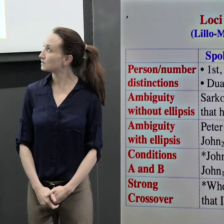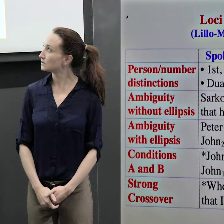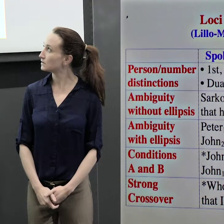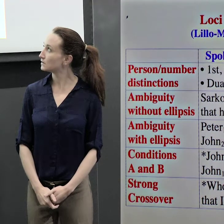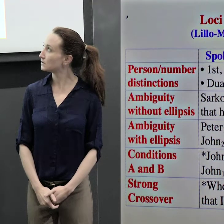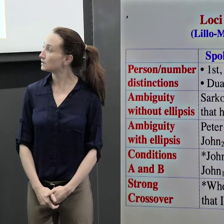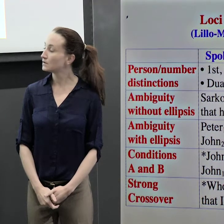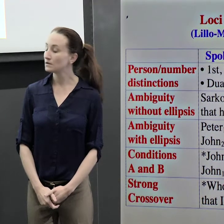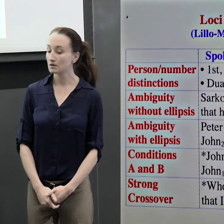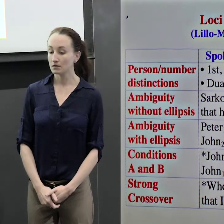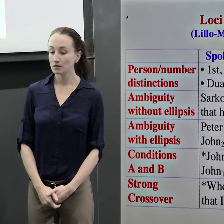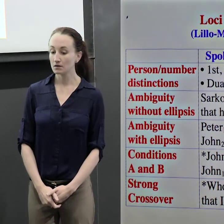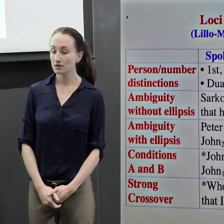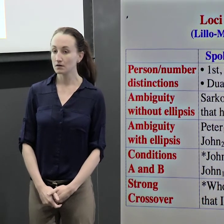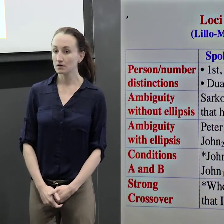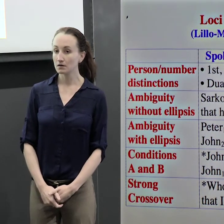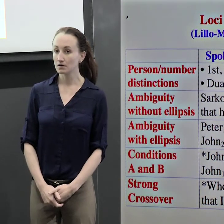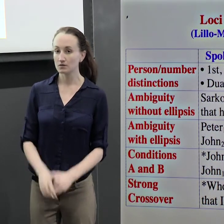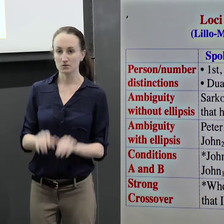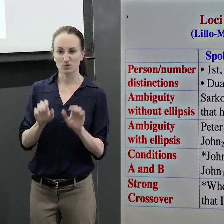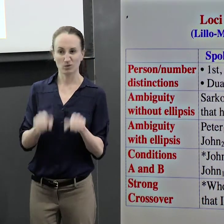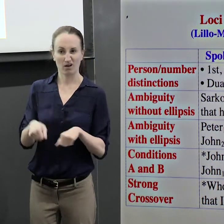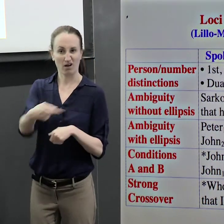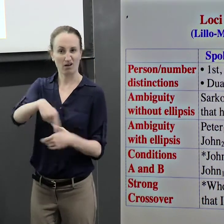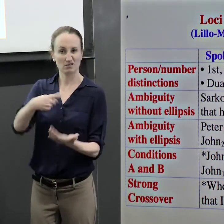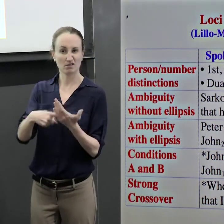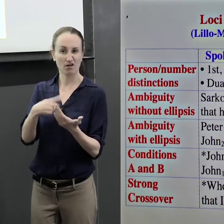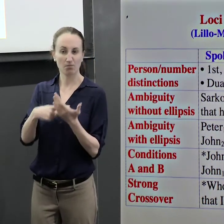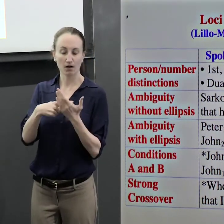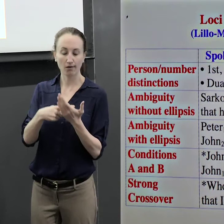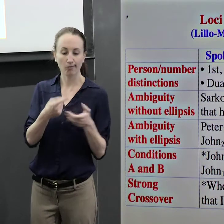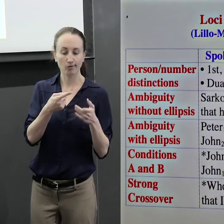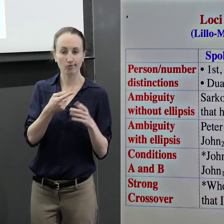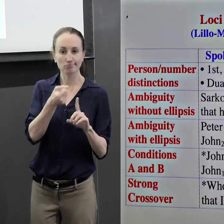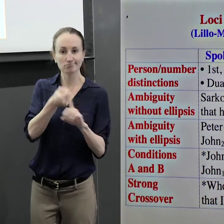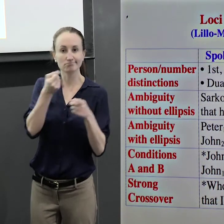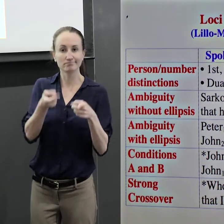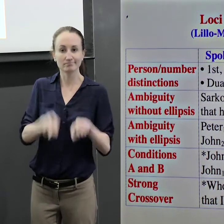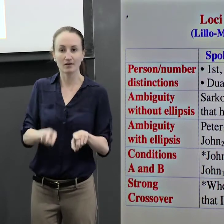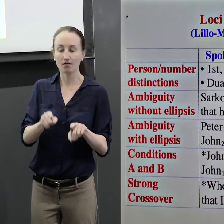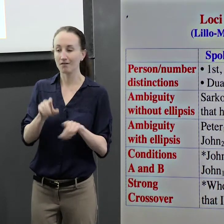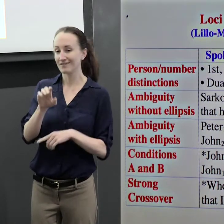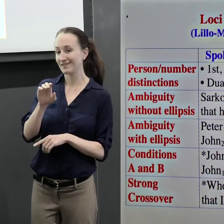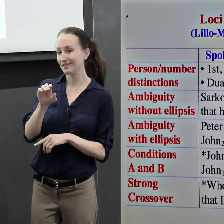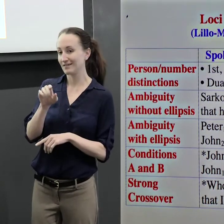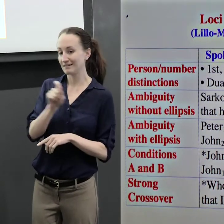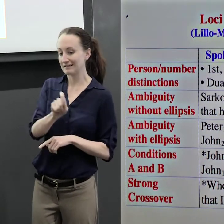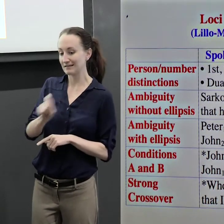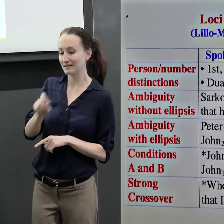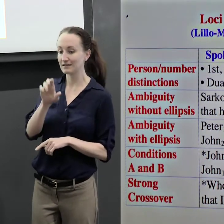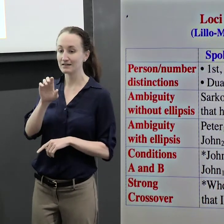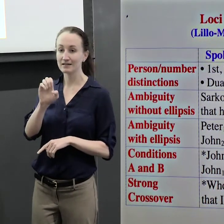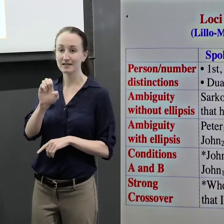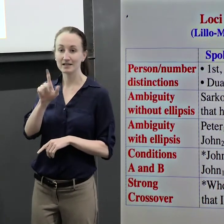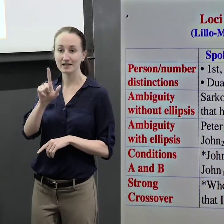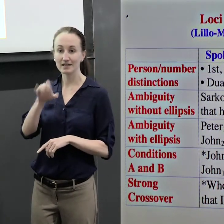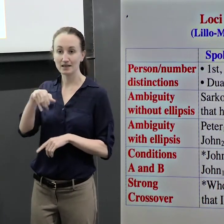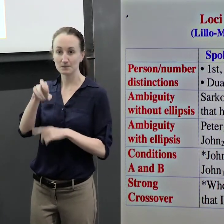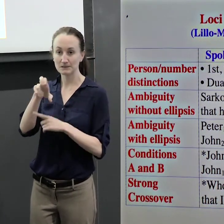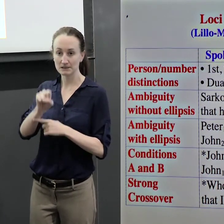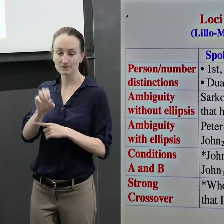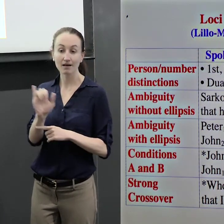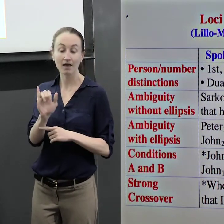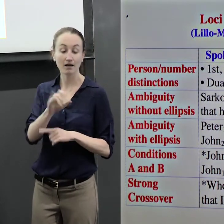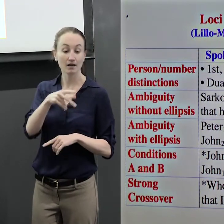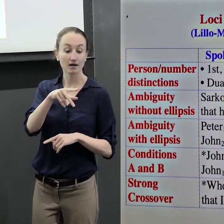You can, in fact, discuss cases, we'll see this in a second, of ellipsis. If you say something like, Peter loves his